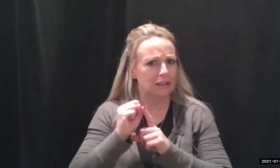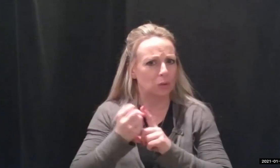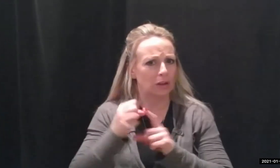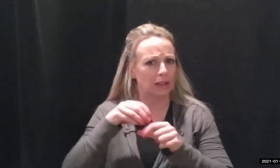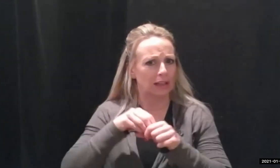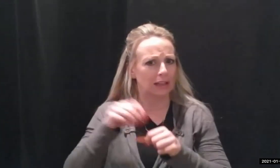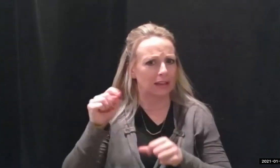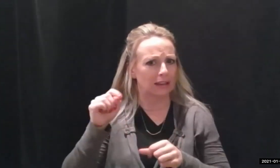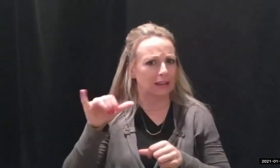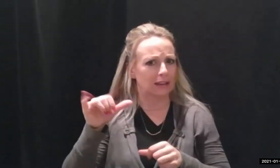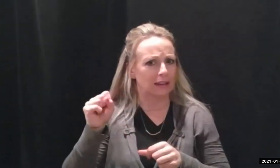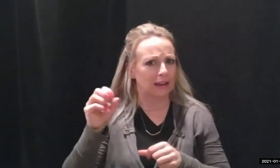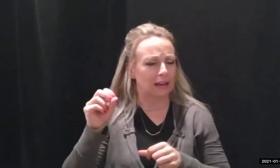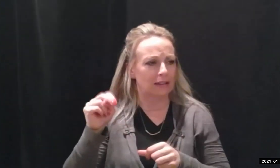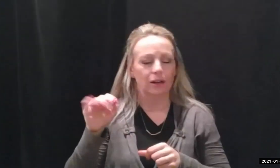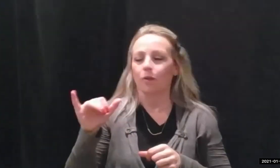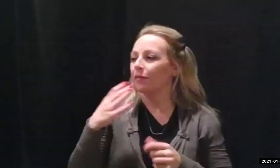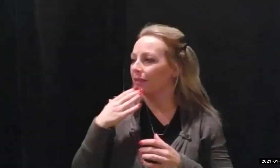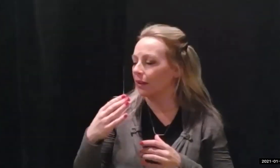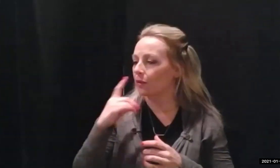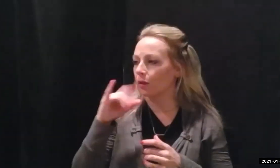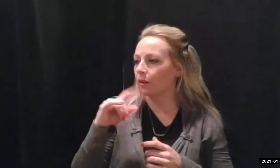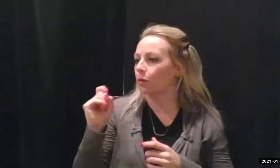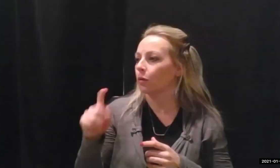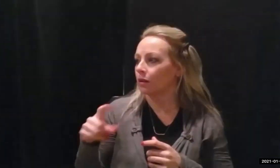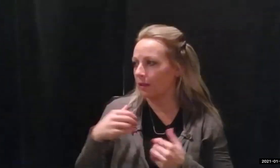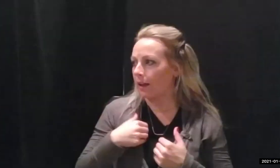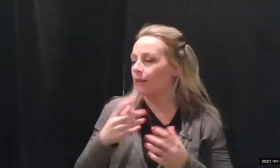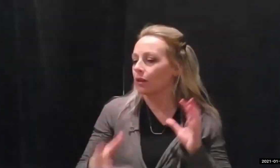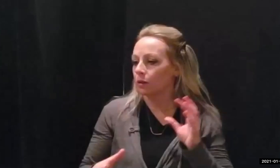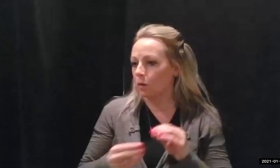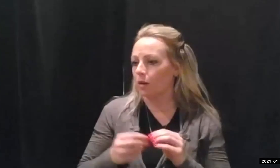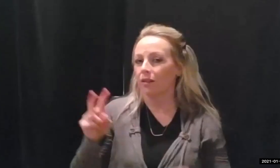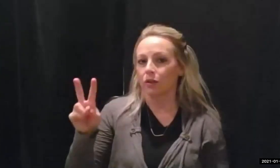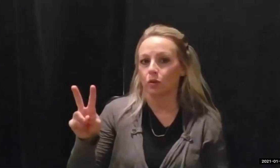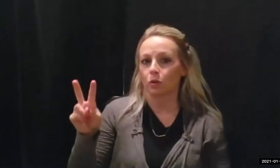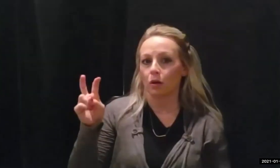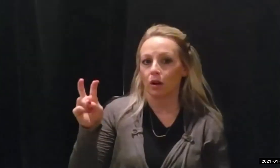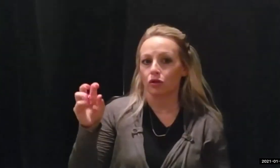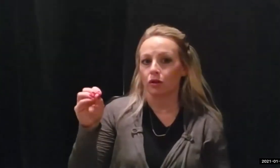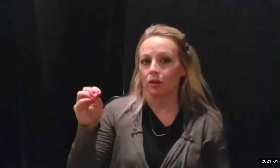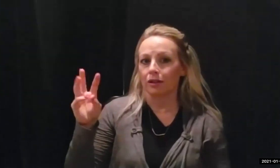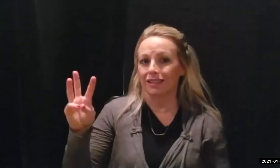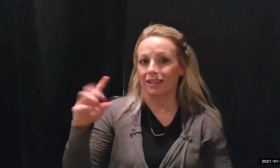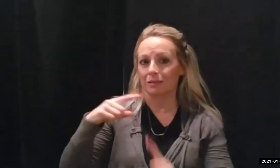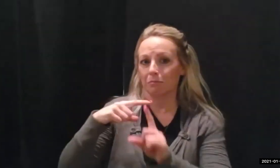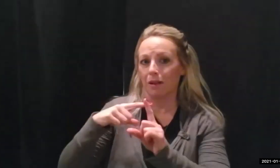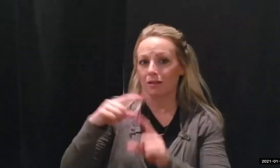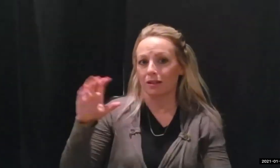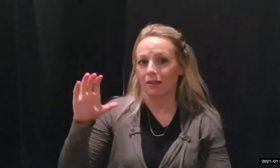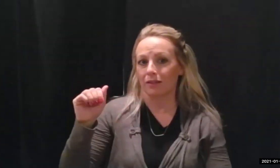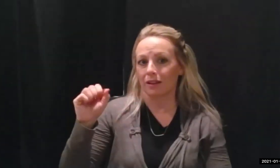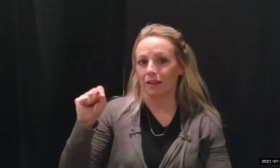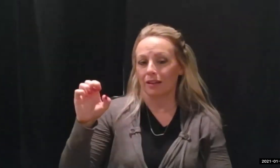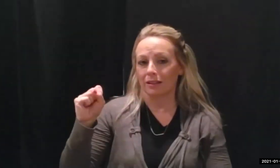Thank you. I just looked at that, and they have a total of 206 positive cases to date, and that